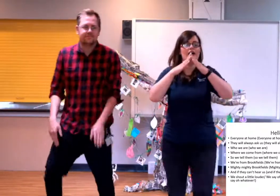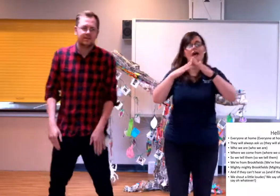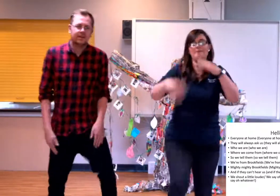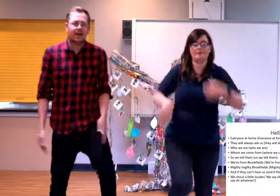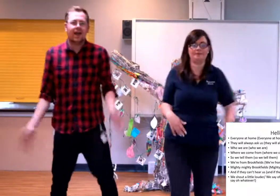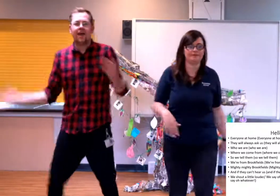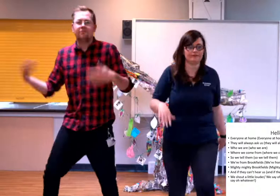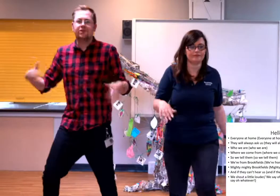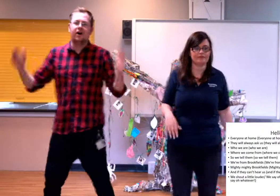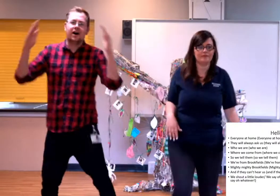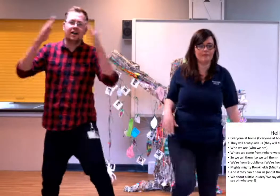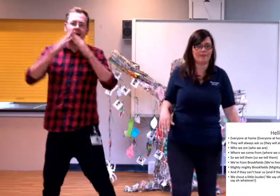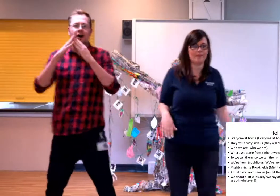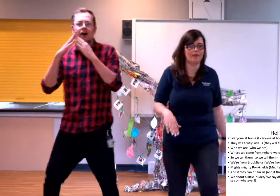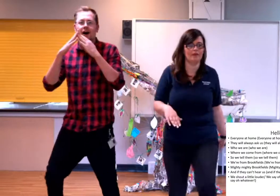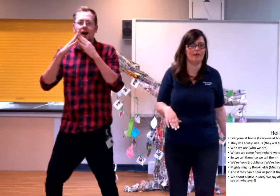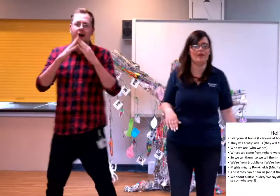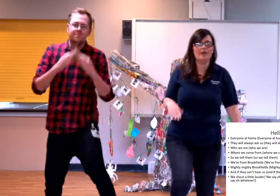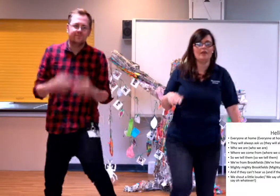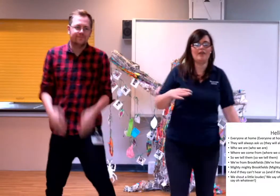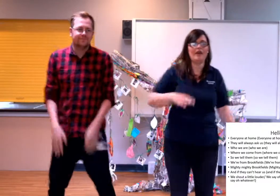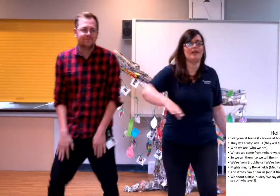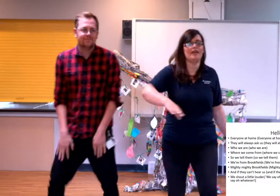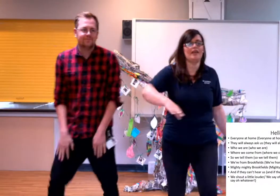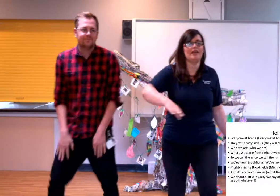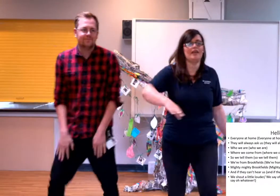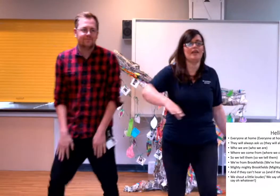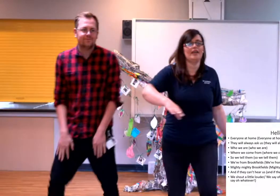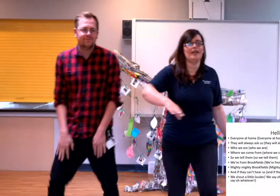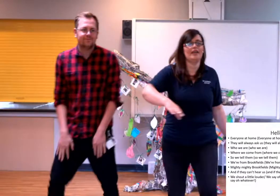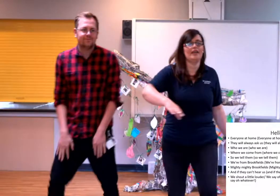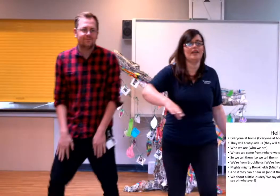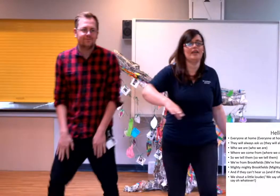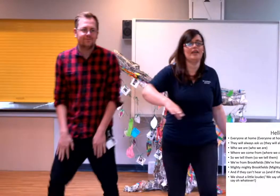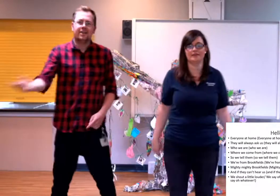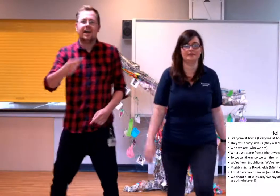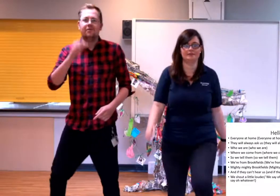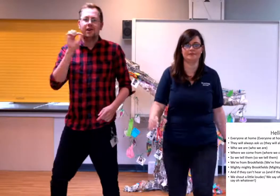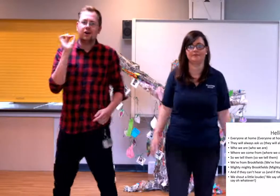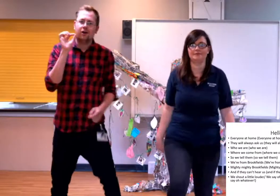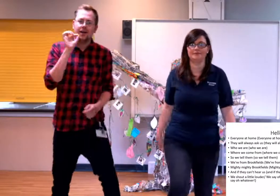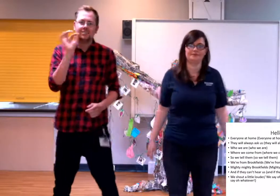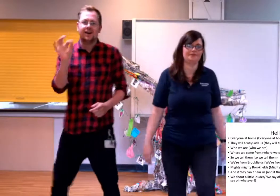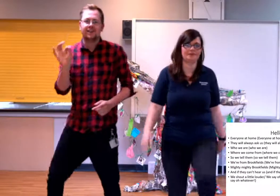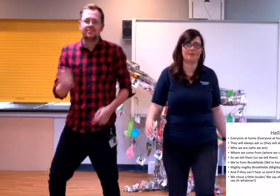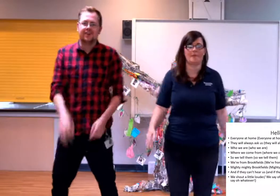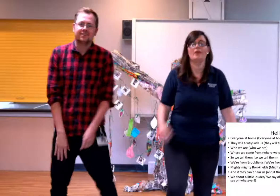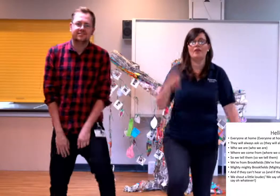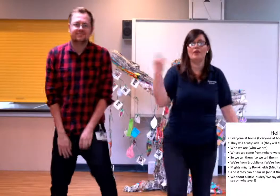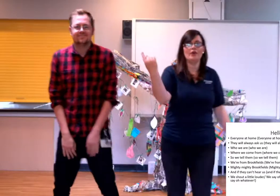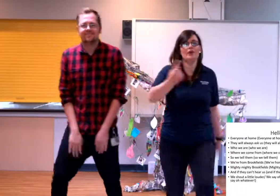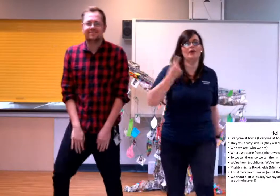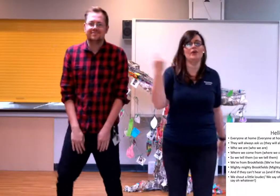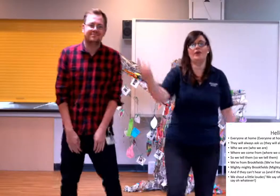home! Everyone at home! They will always ask us! They will always ask us!